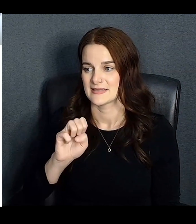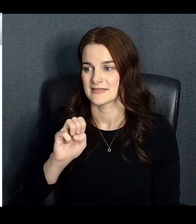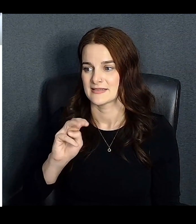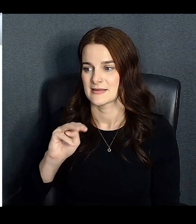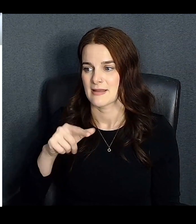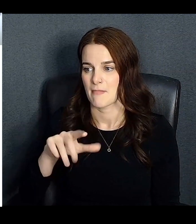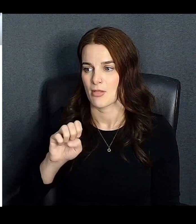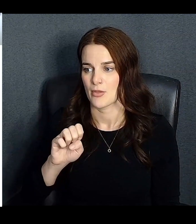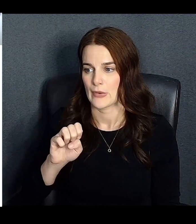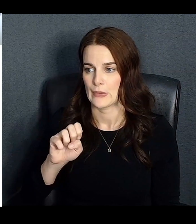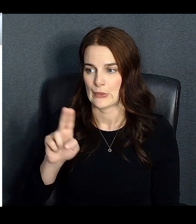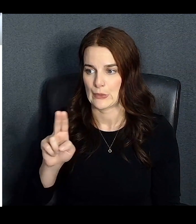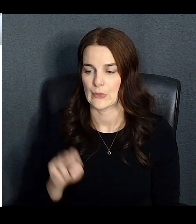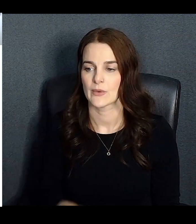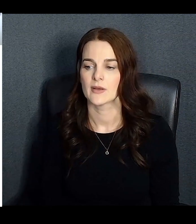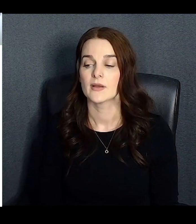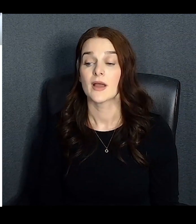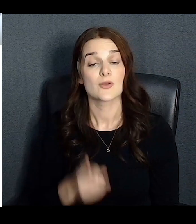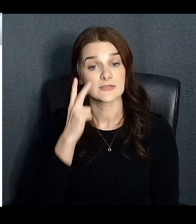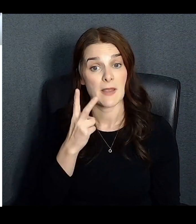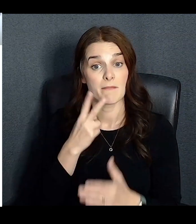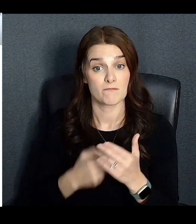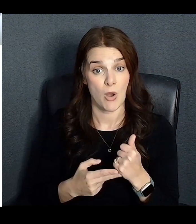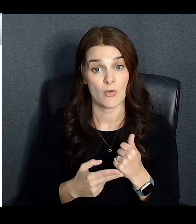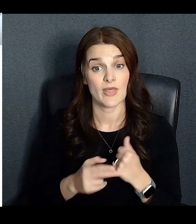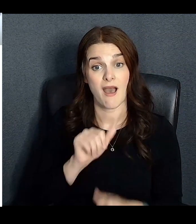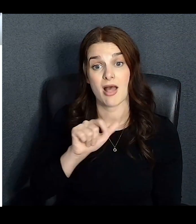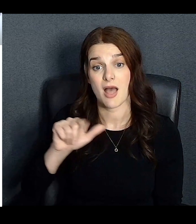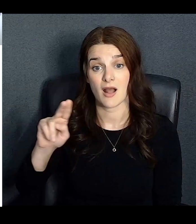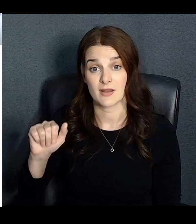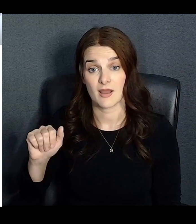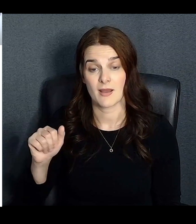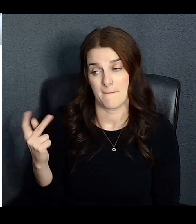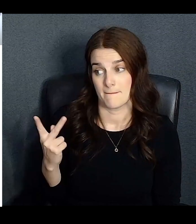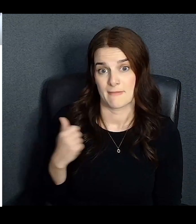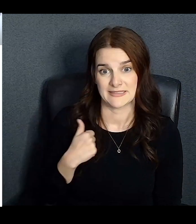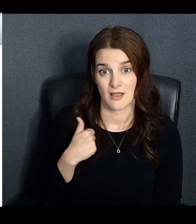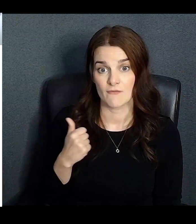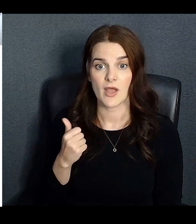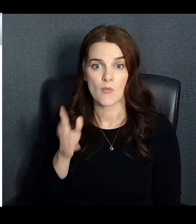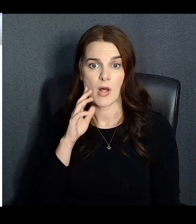IOD Temple U. On Tech Owl social media account, you'll see both Alana and myself, and we